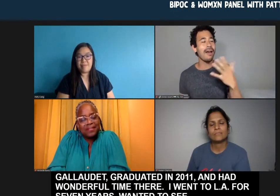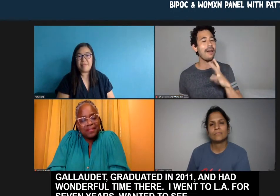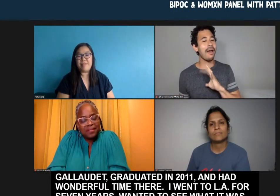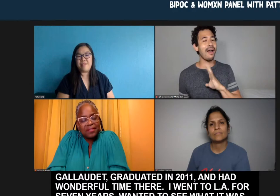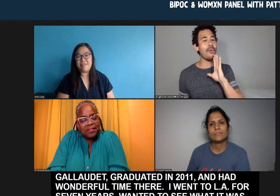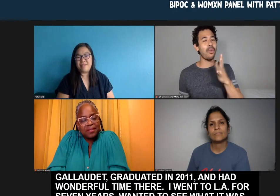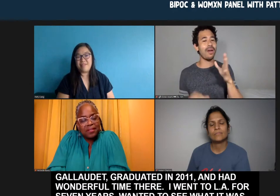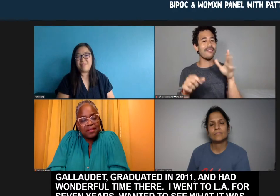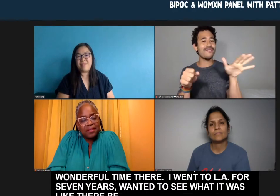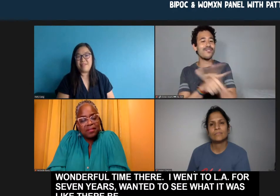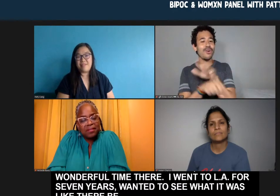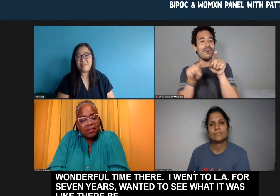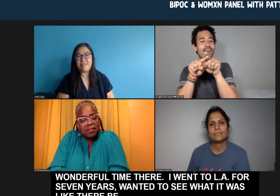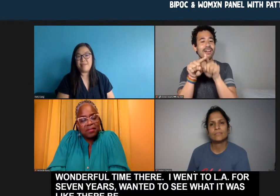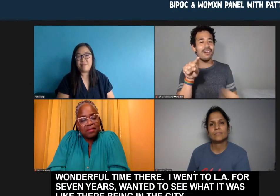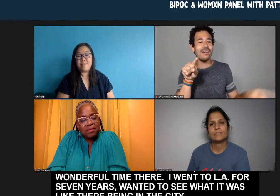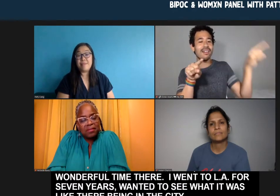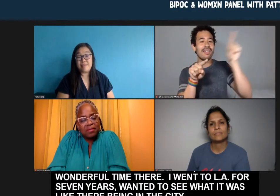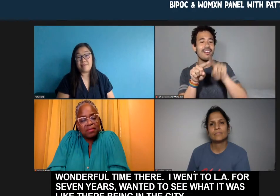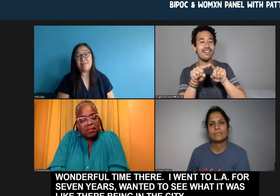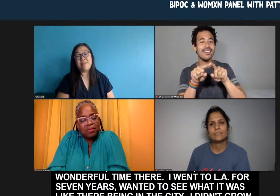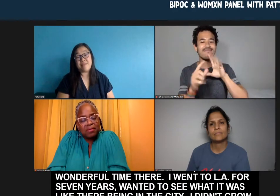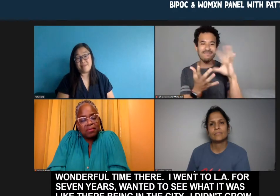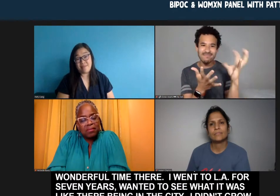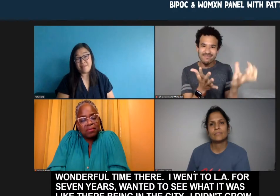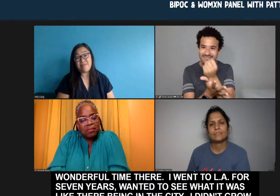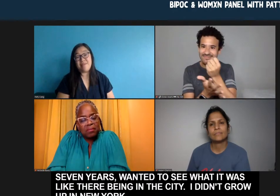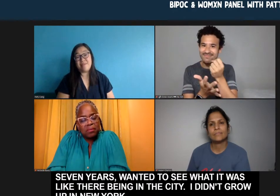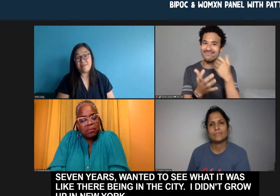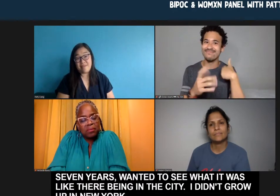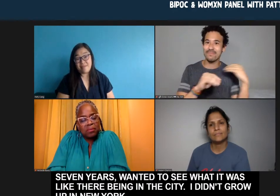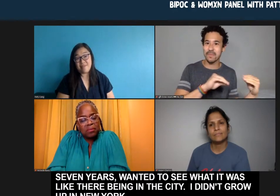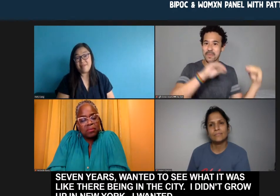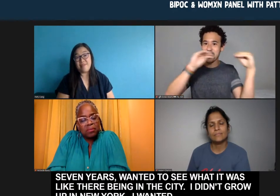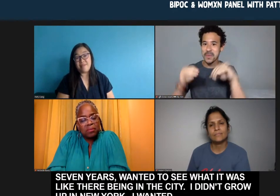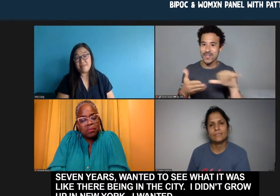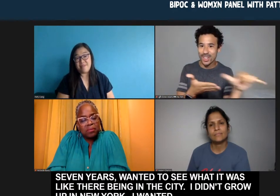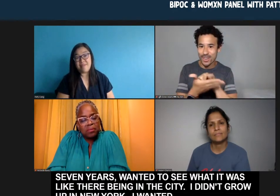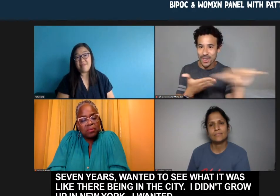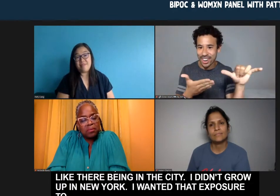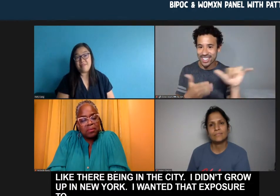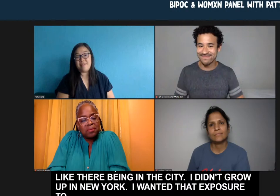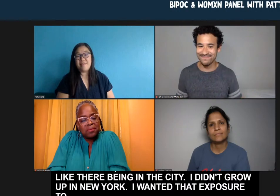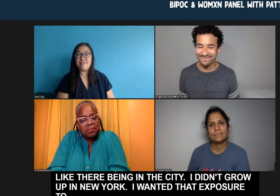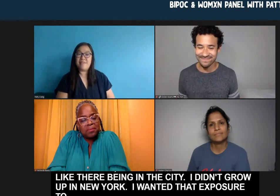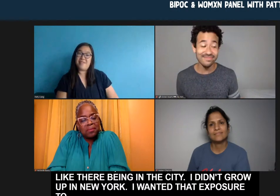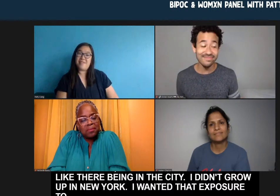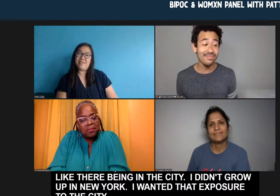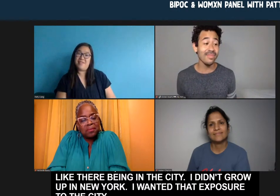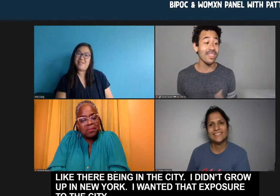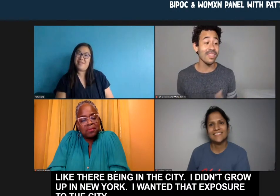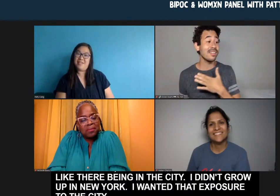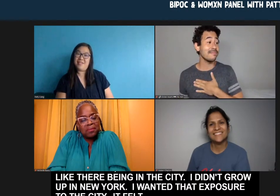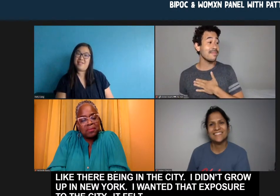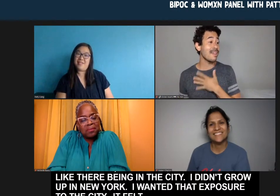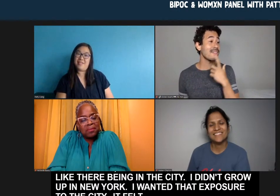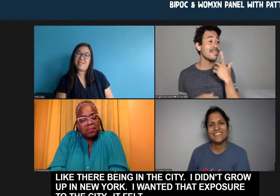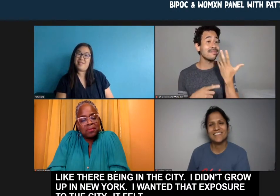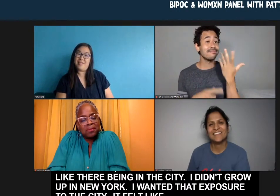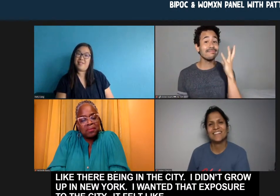didn't grow up in New York, so I wanted that exposure to the city. And it felt like I came full circle being able to take advantage of that experience and then going